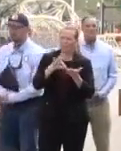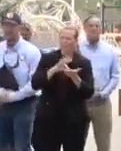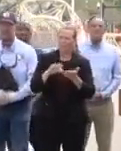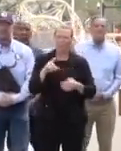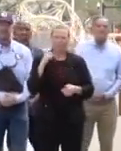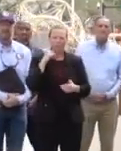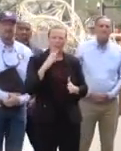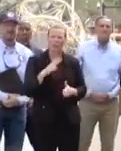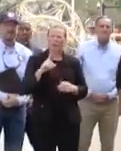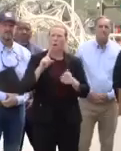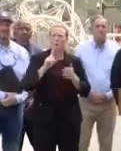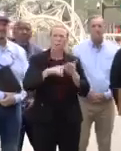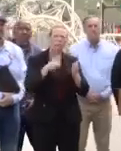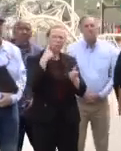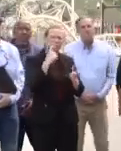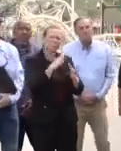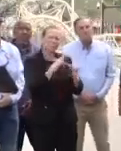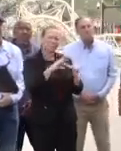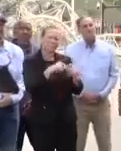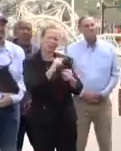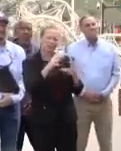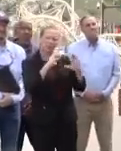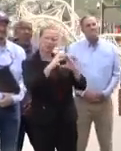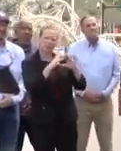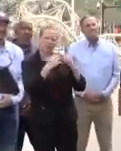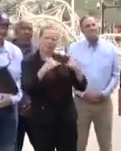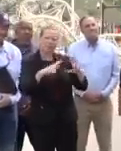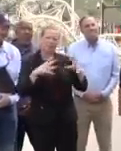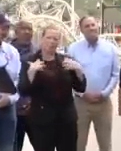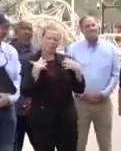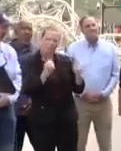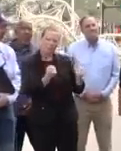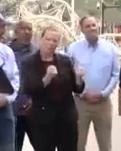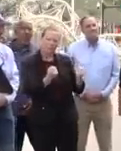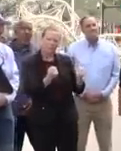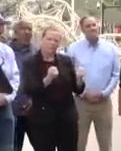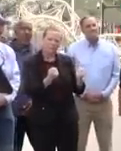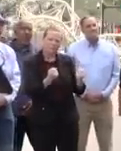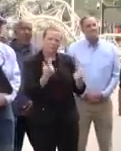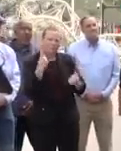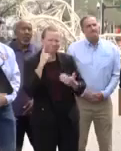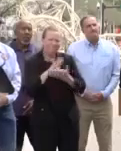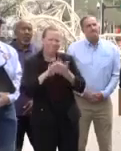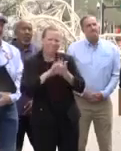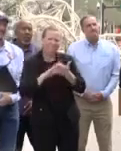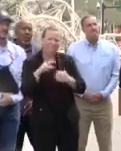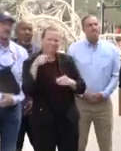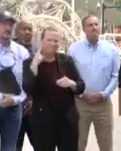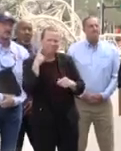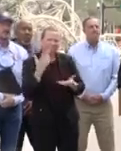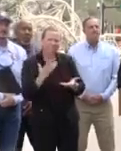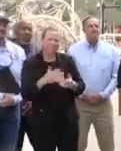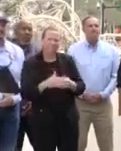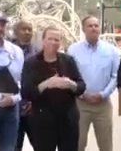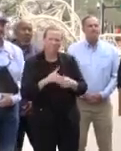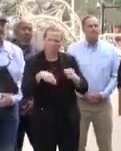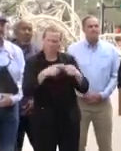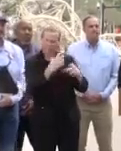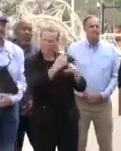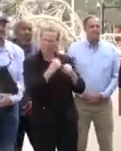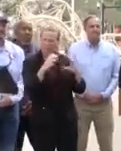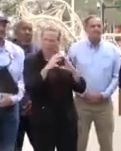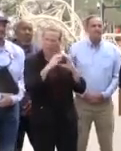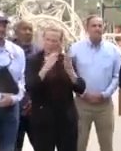The trailers for those who are still recovering, specifically on the beaches in Pinellas County. About getting the mobile travel